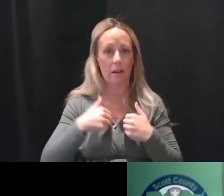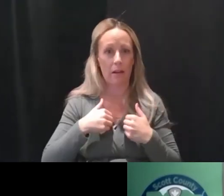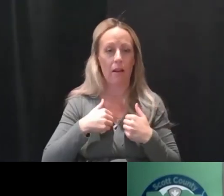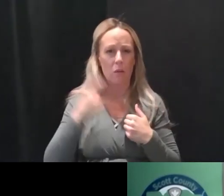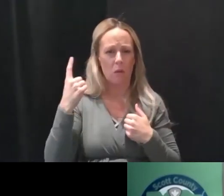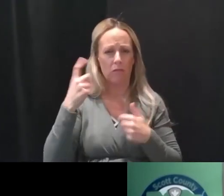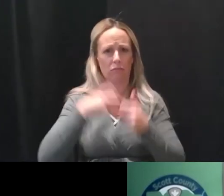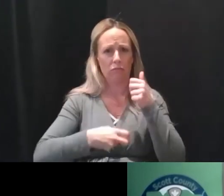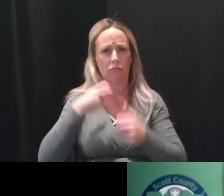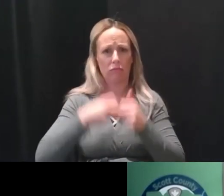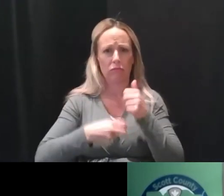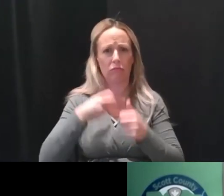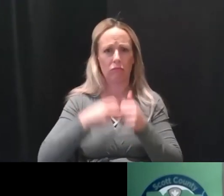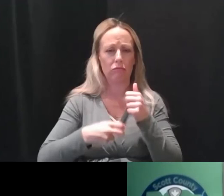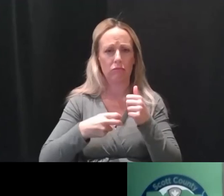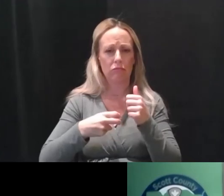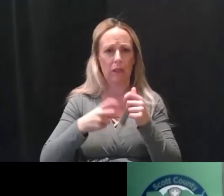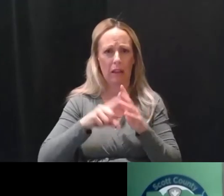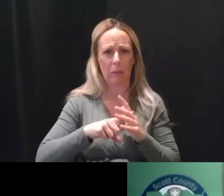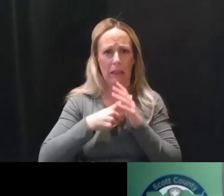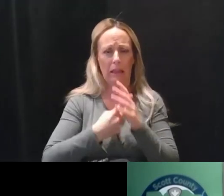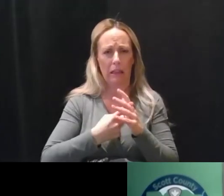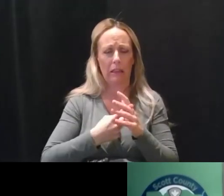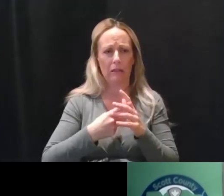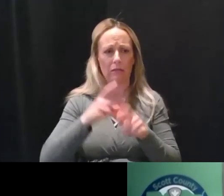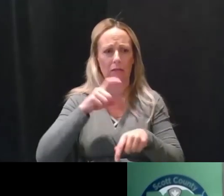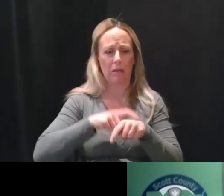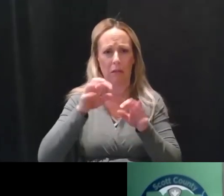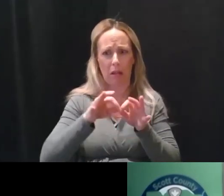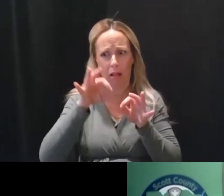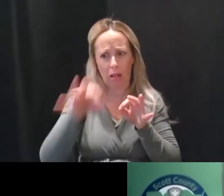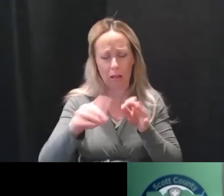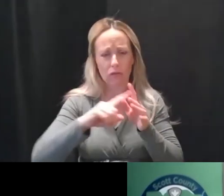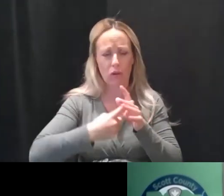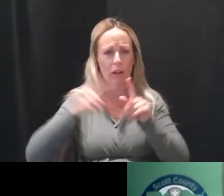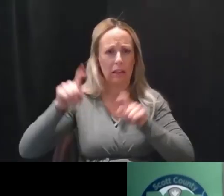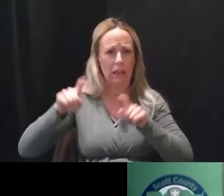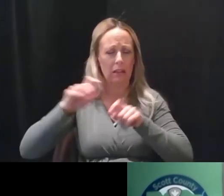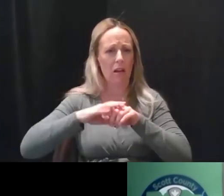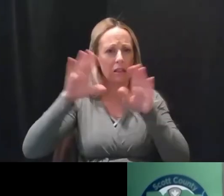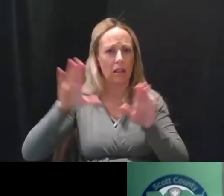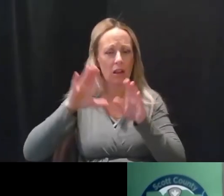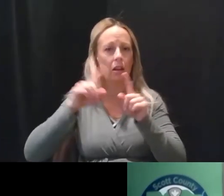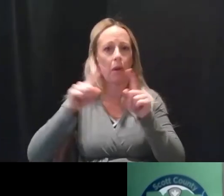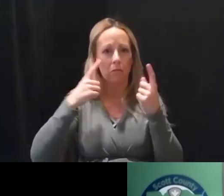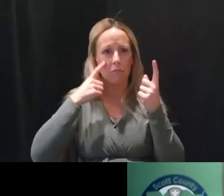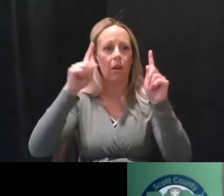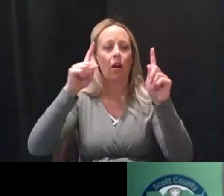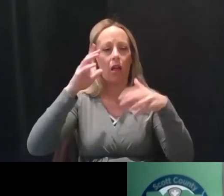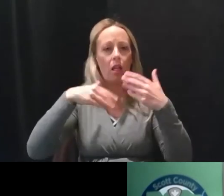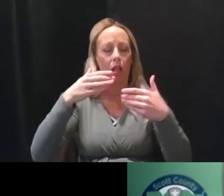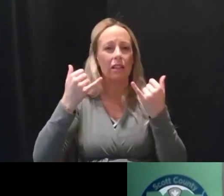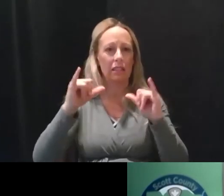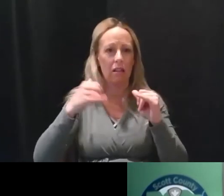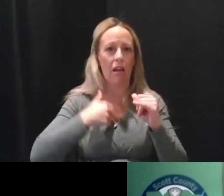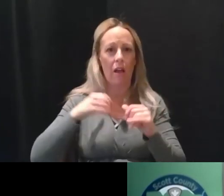at the beginning, so they were a little bit delayed in starting the testing on Sunday. However, they still did over